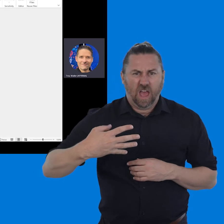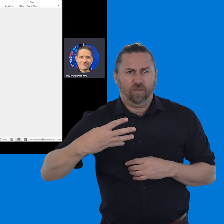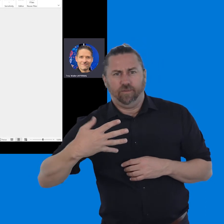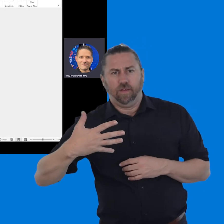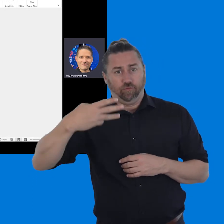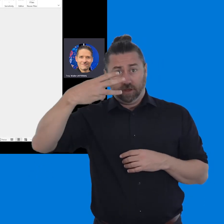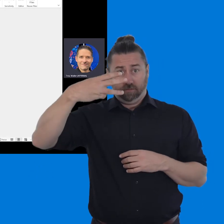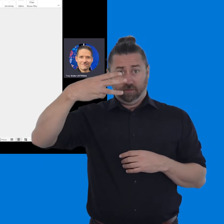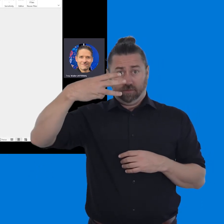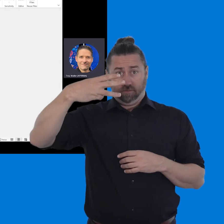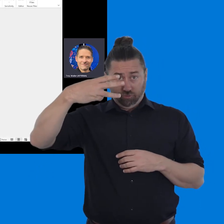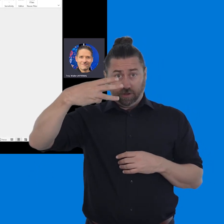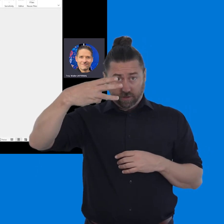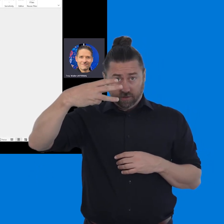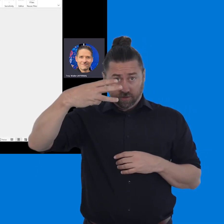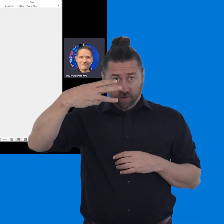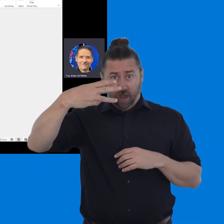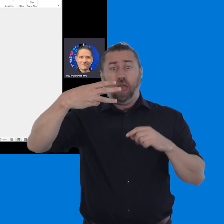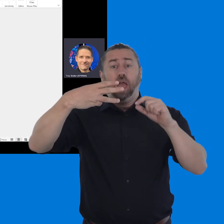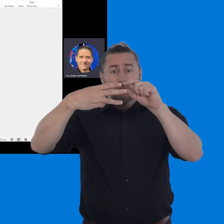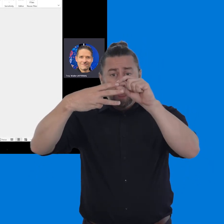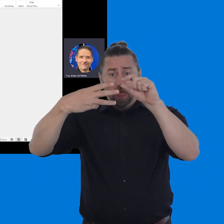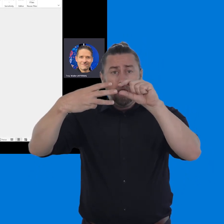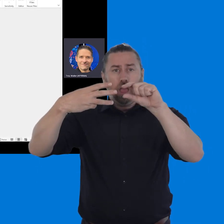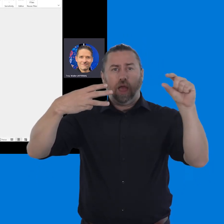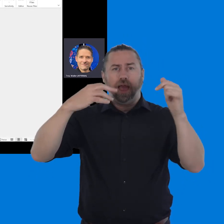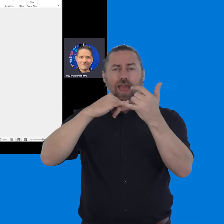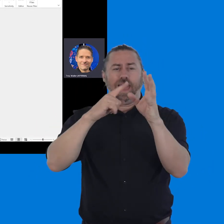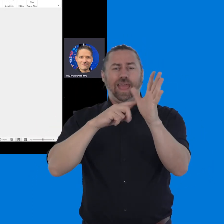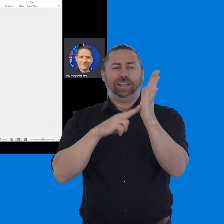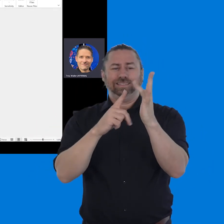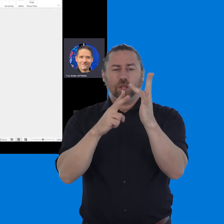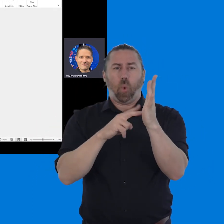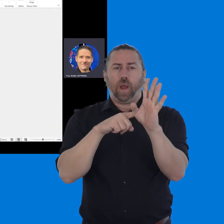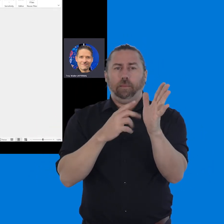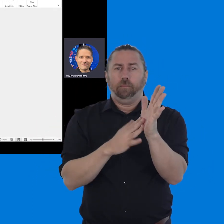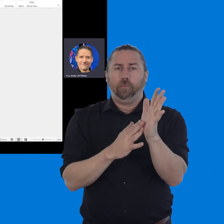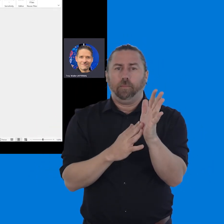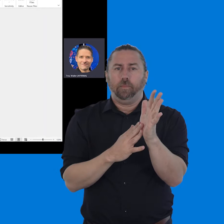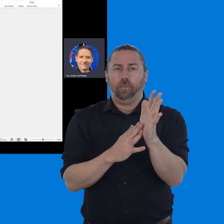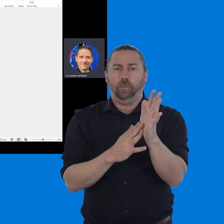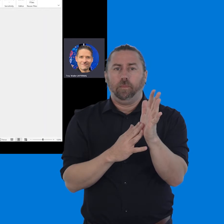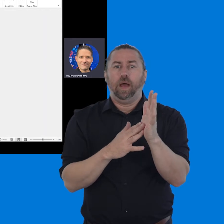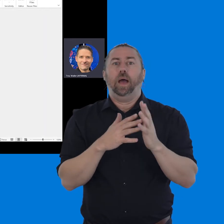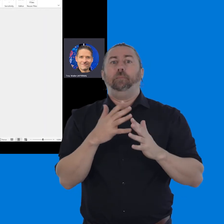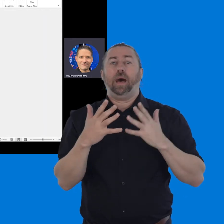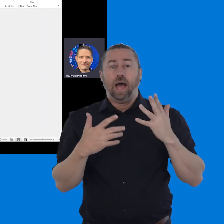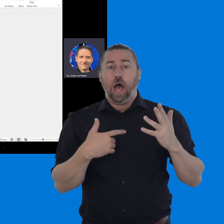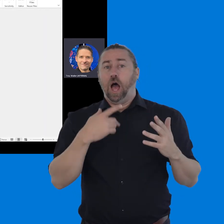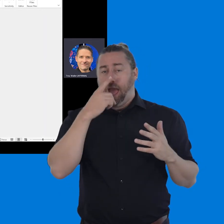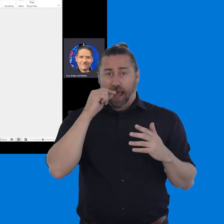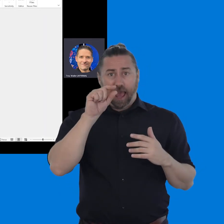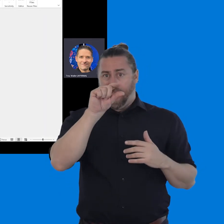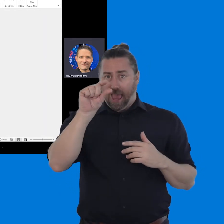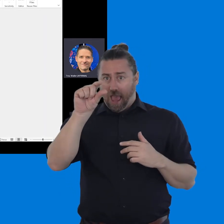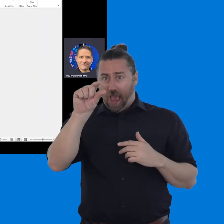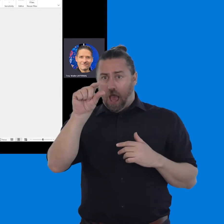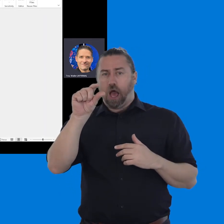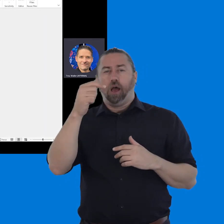5, and under each of them are synonyms, okay? So it's helping me to better be able